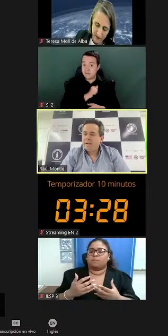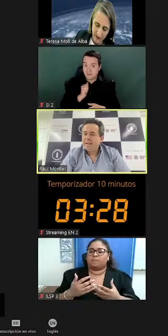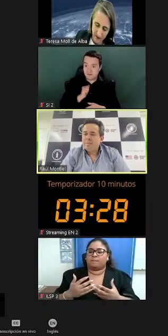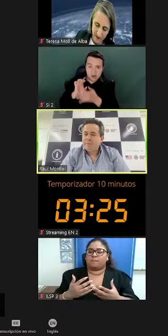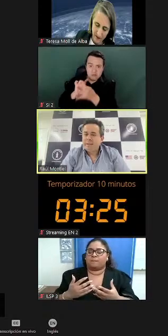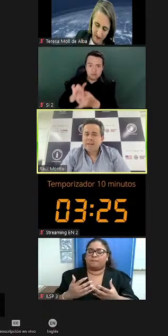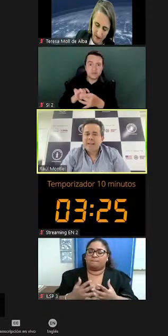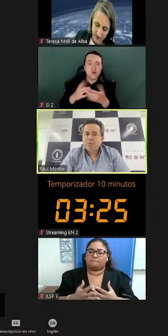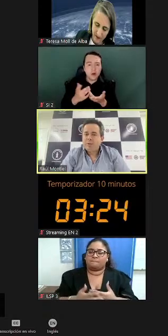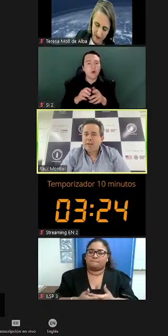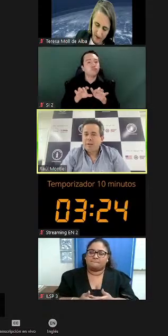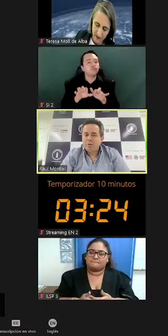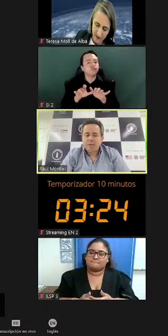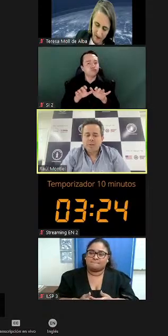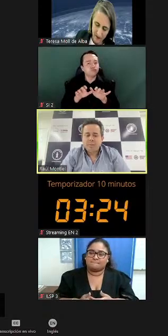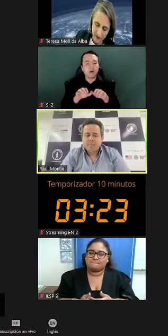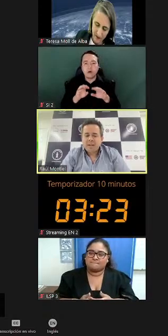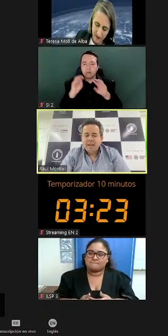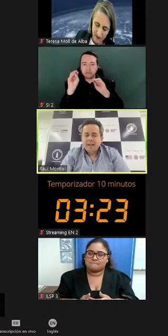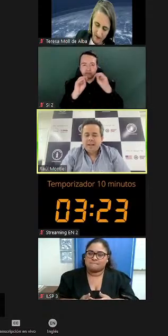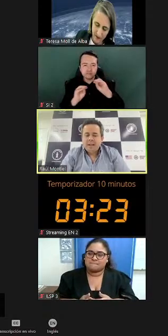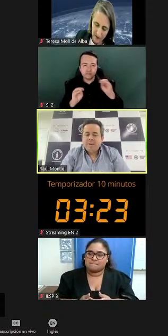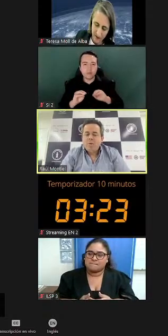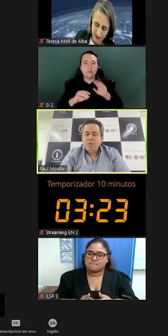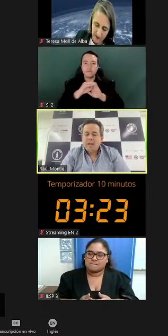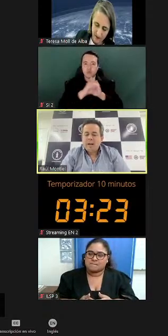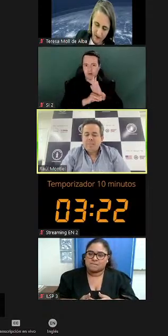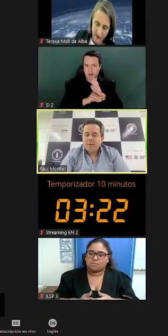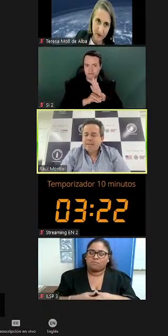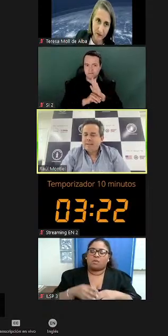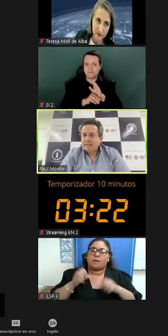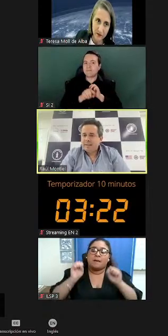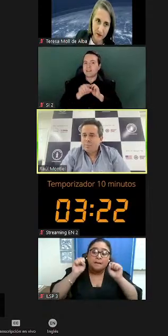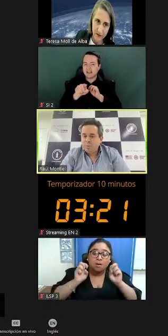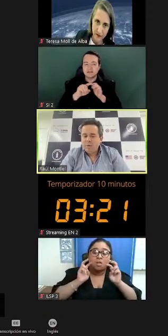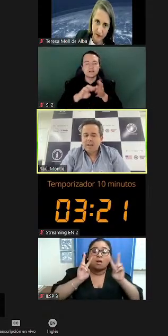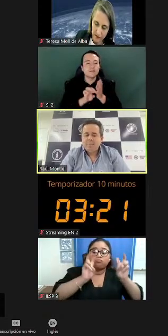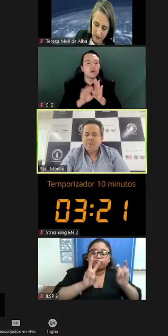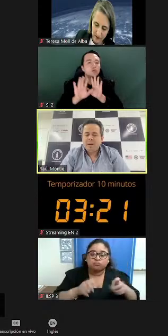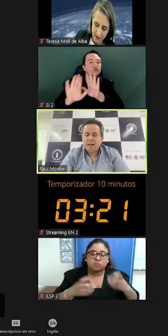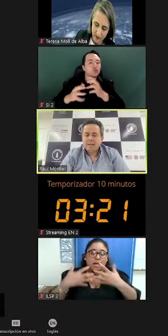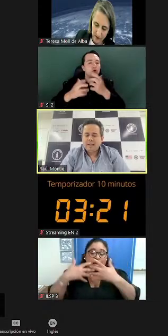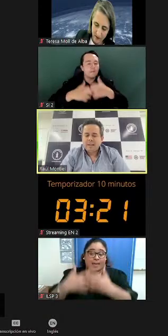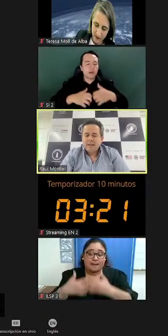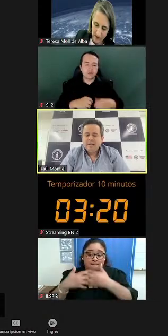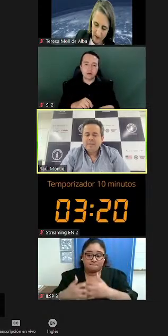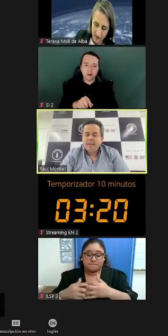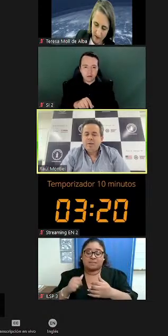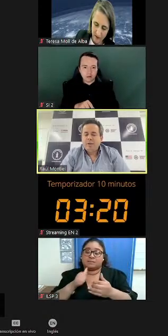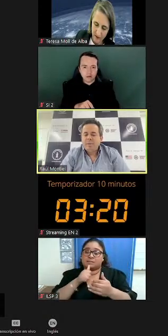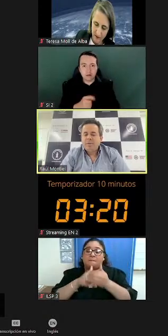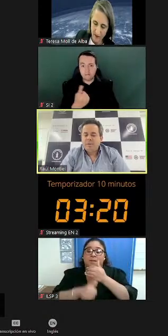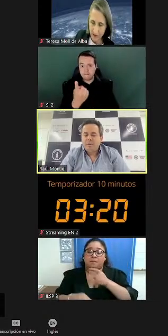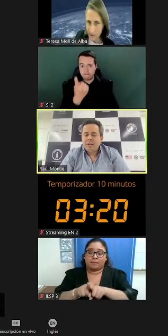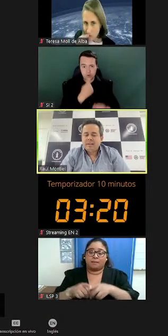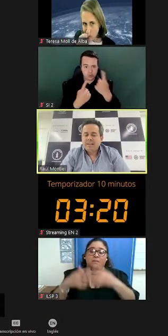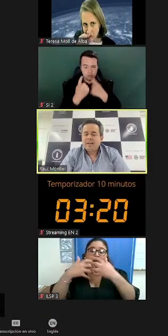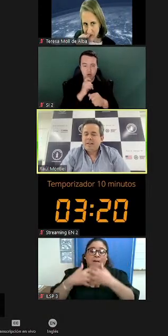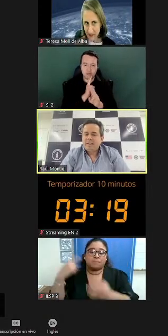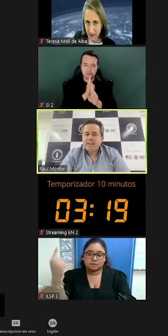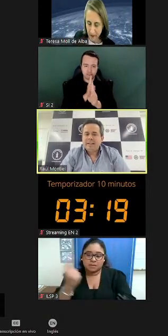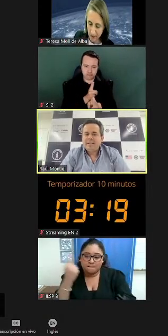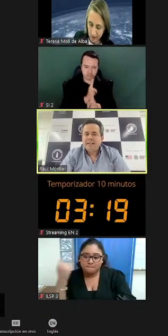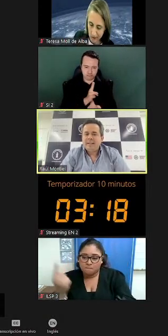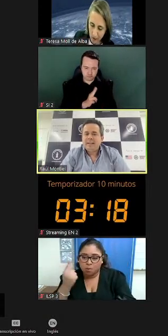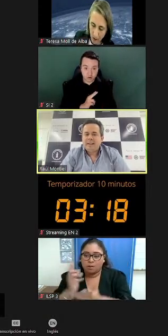sector we have generated other software as a diagnosis software that involves public private